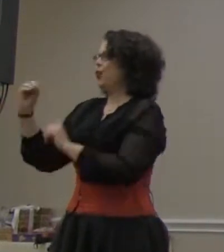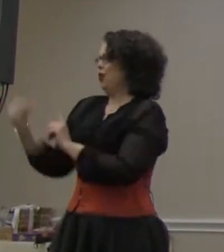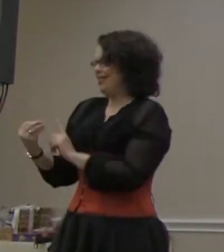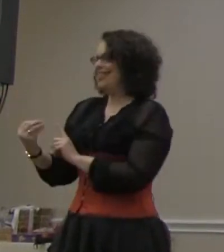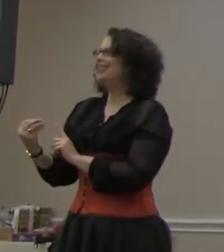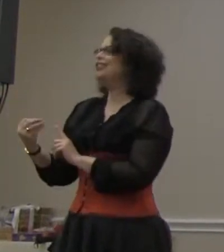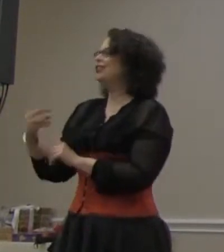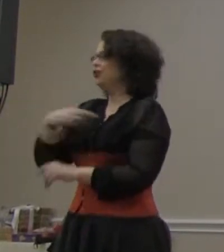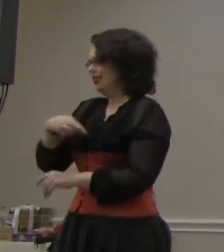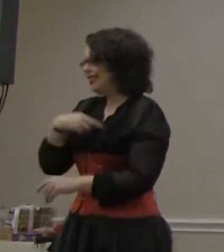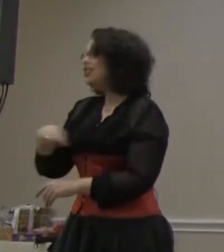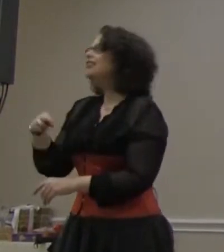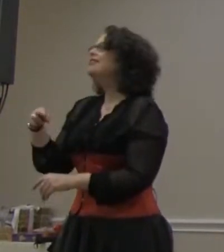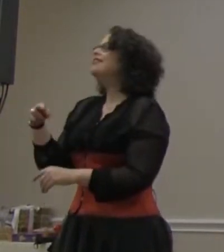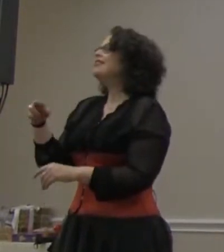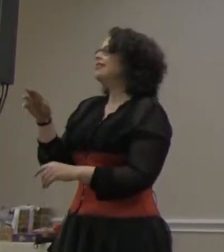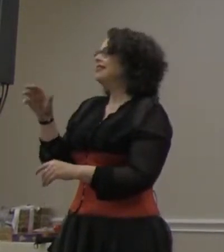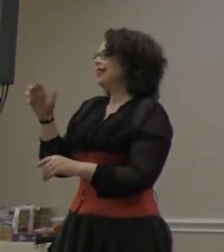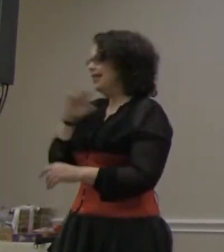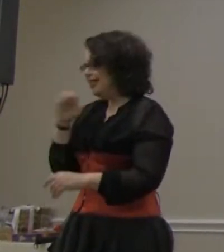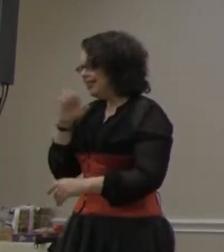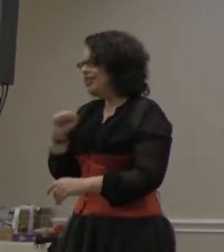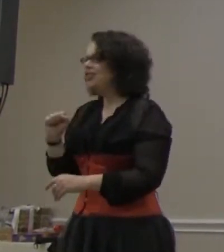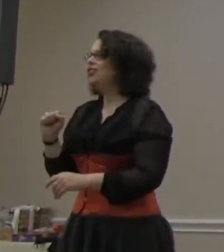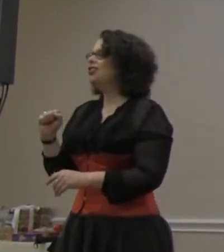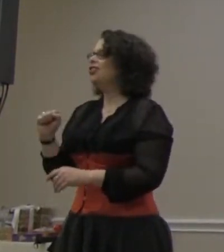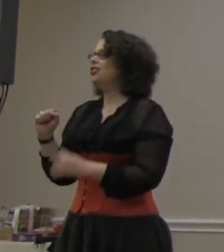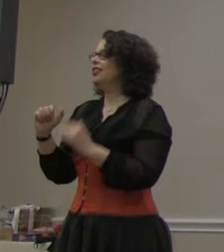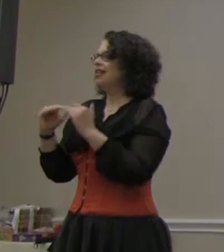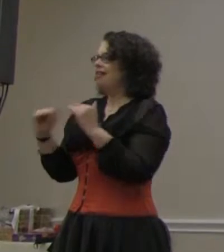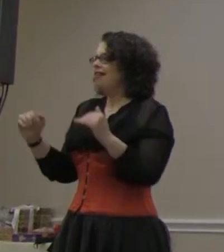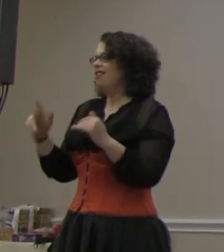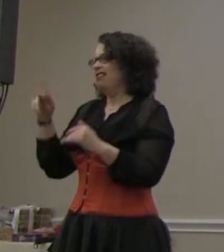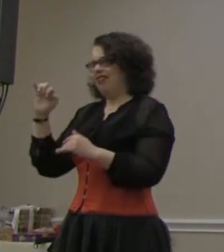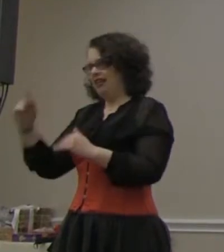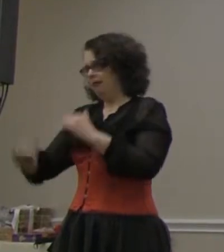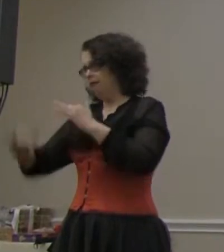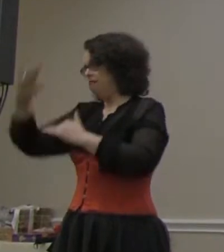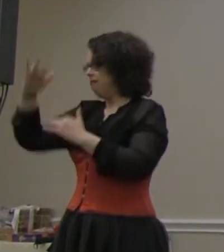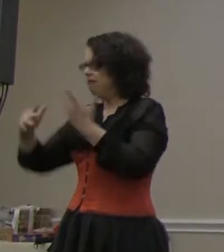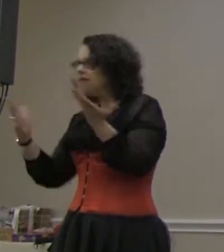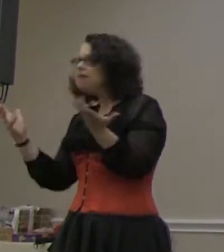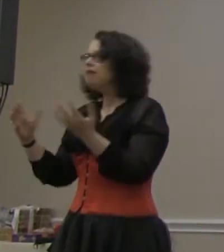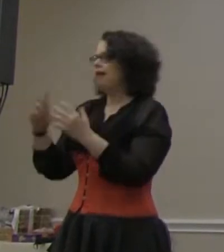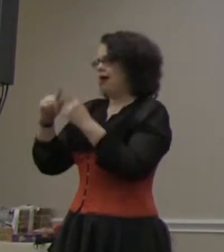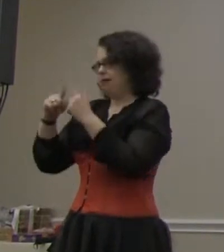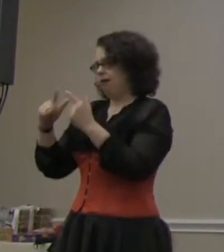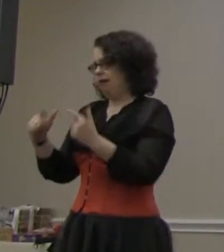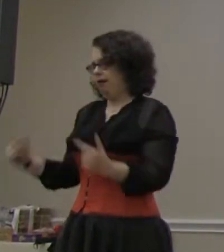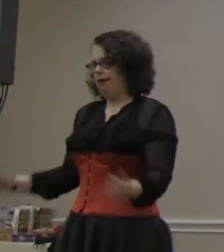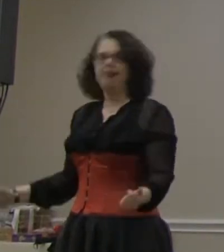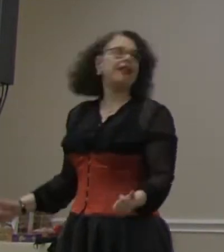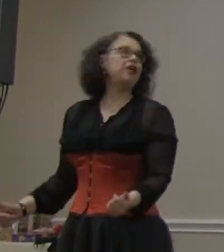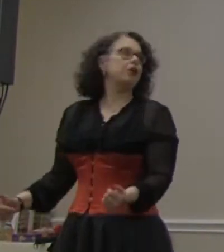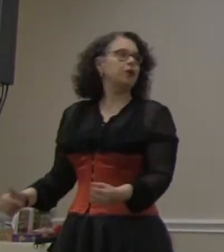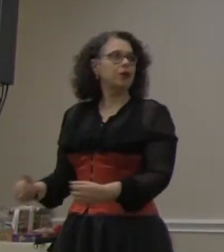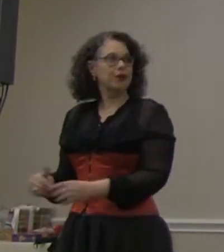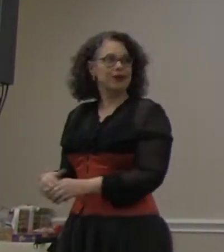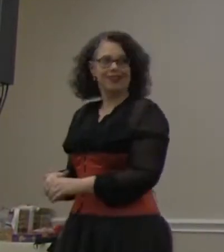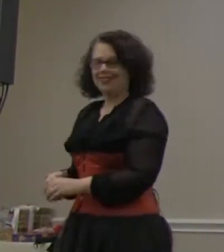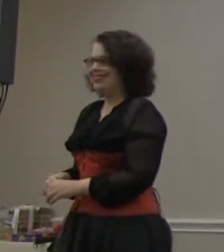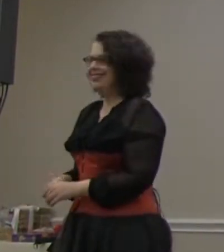orientation, religion, age, level of kink, and on and on. Thank